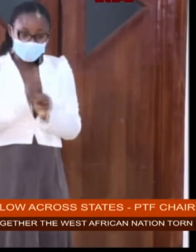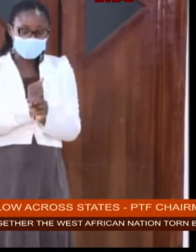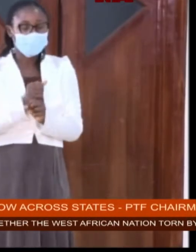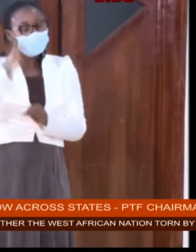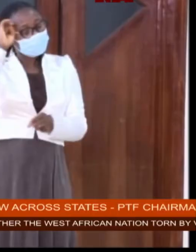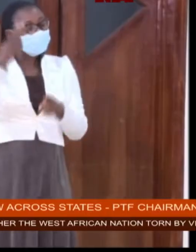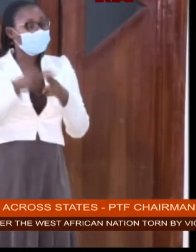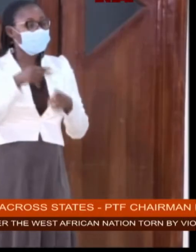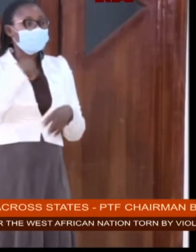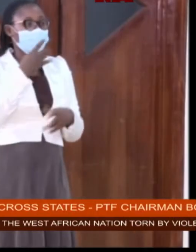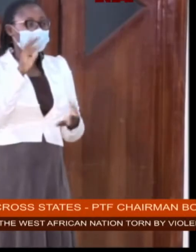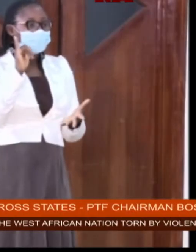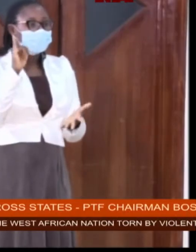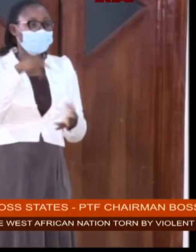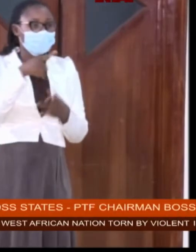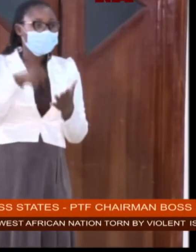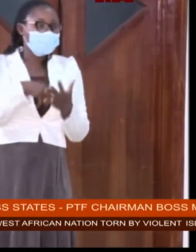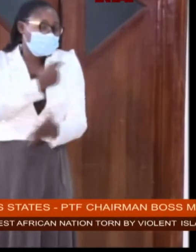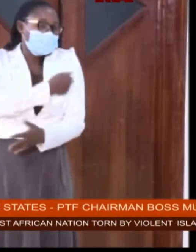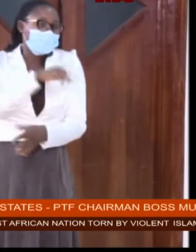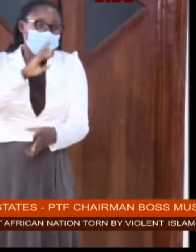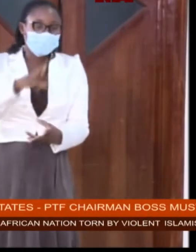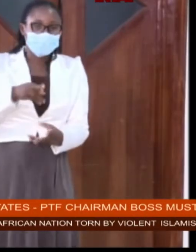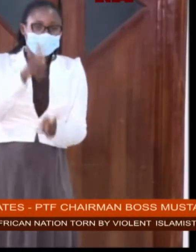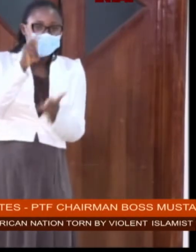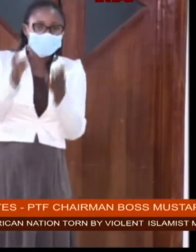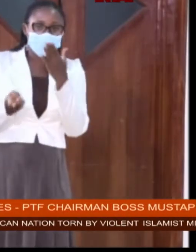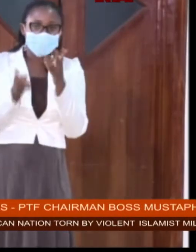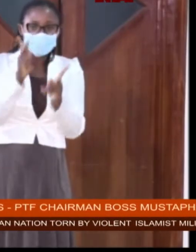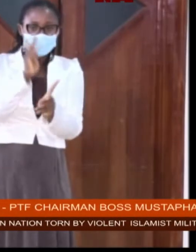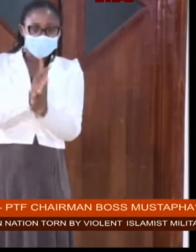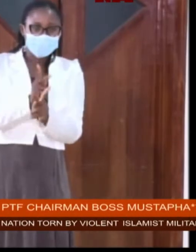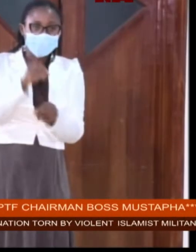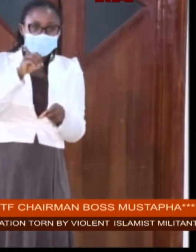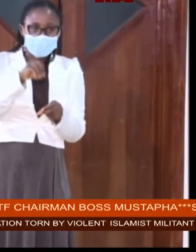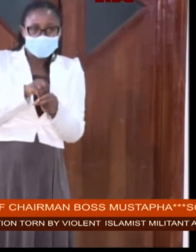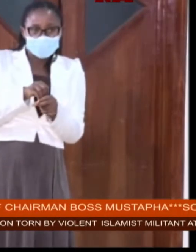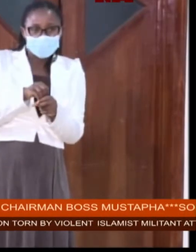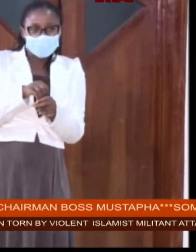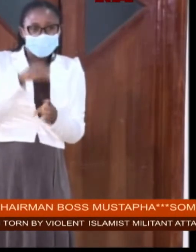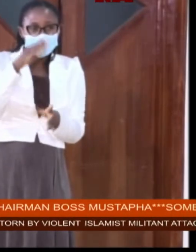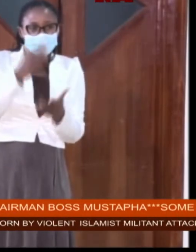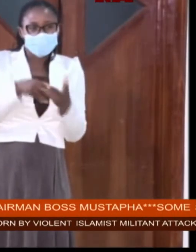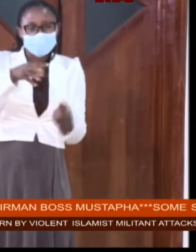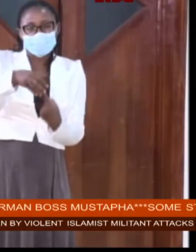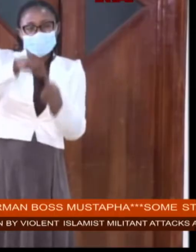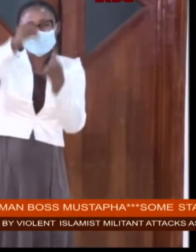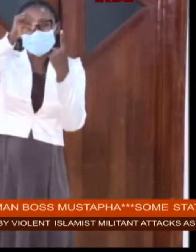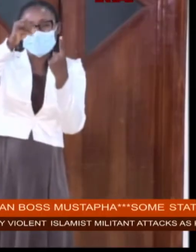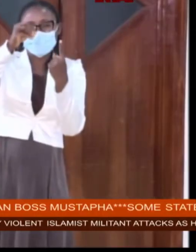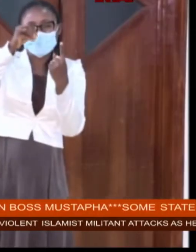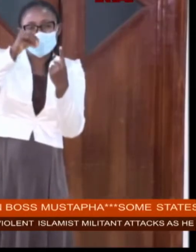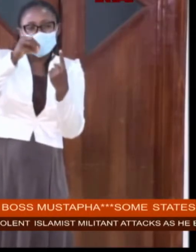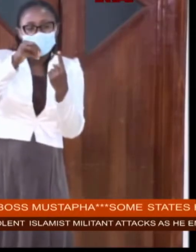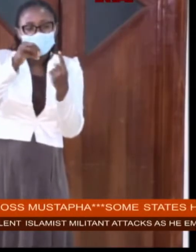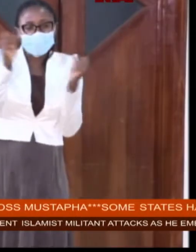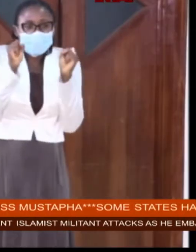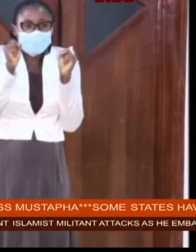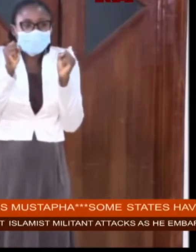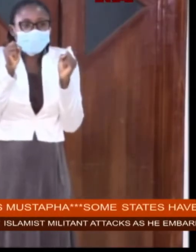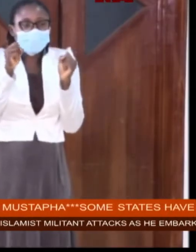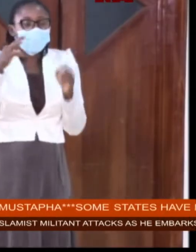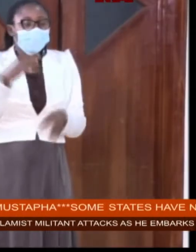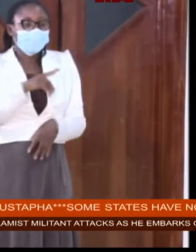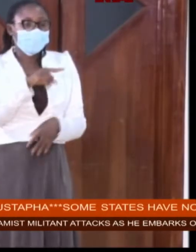are stored in a specific refrigerators of about minus 70 and minus 20. Do we have those